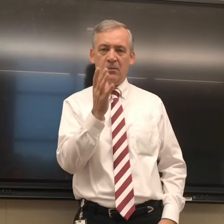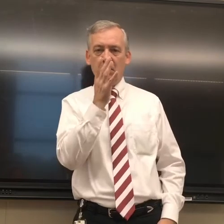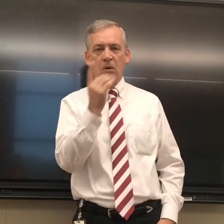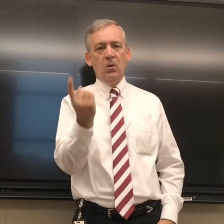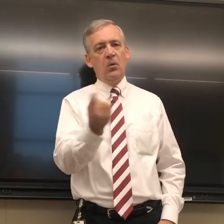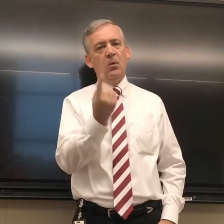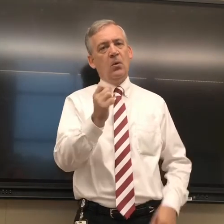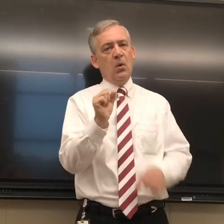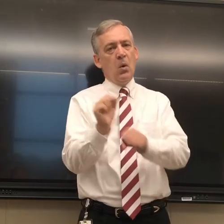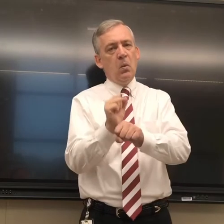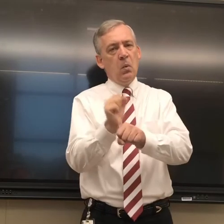evening.